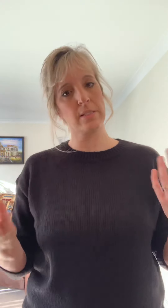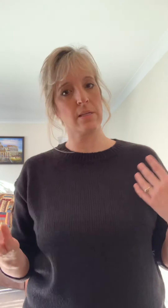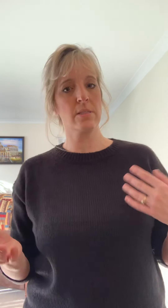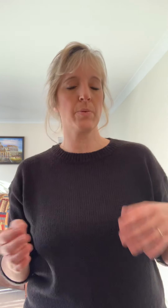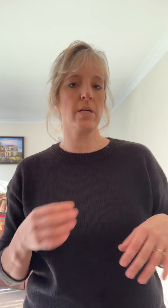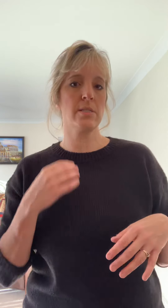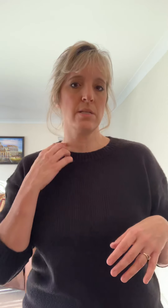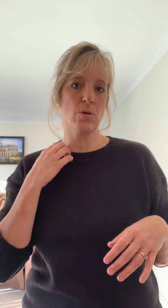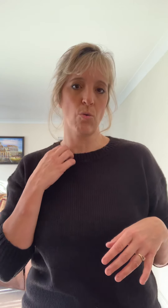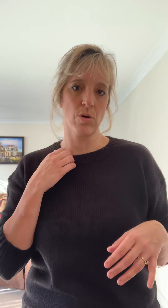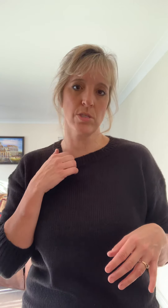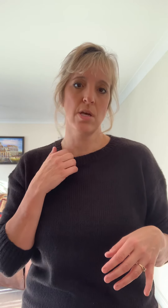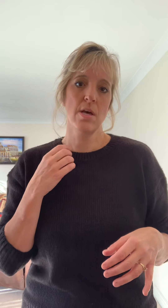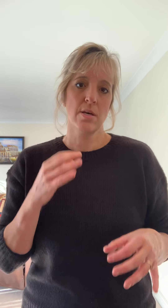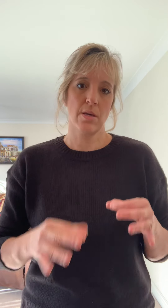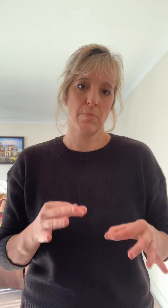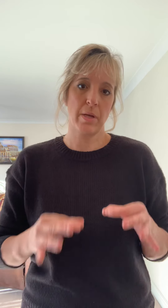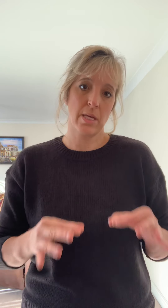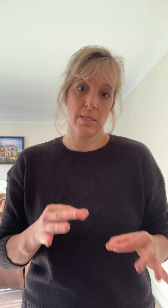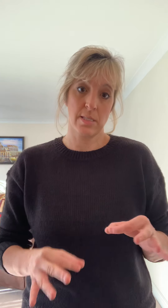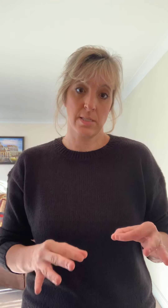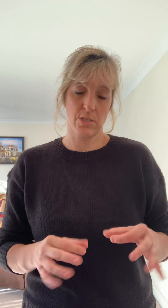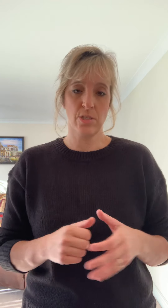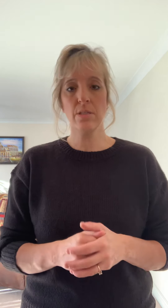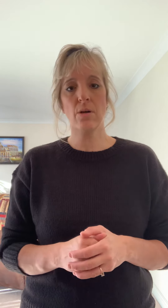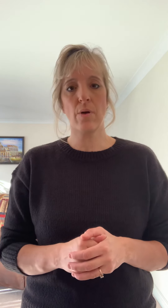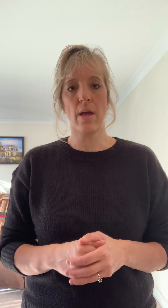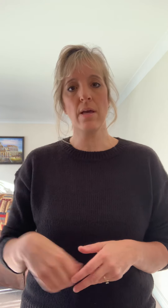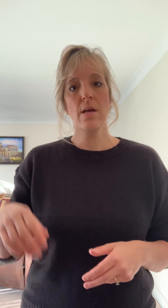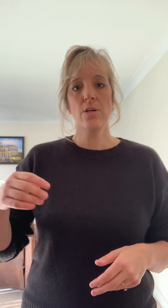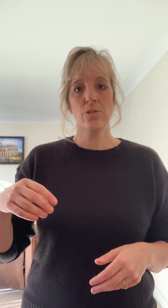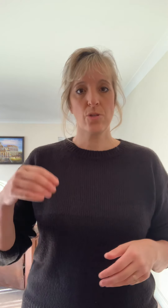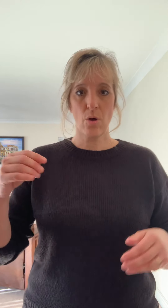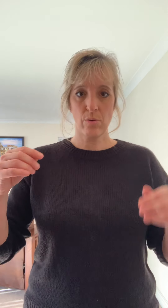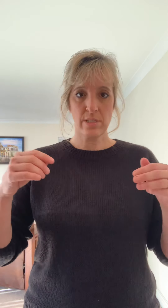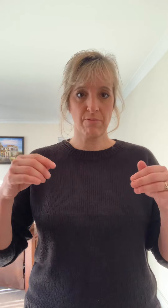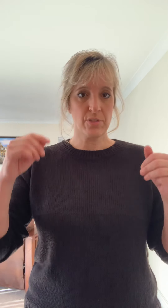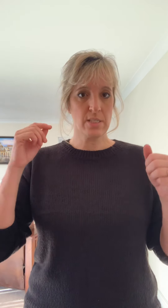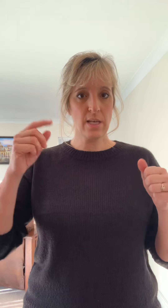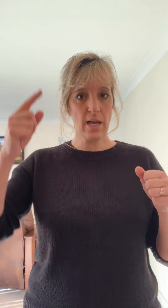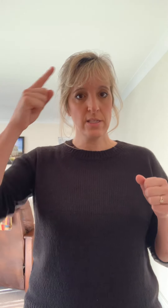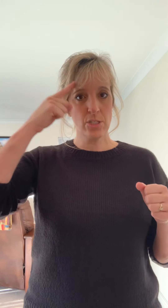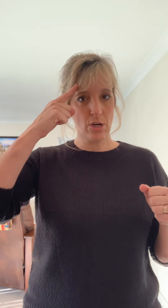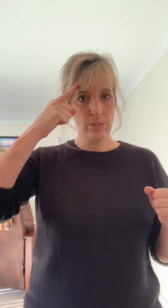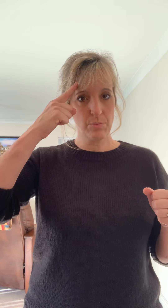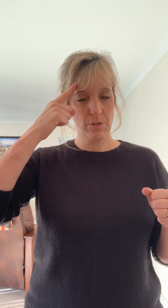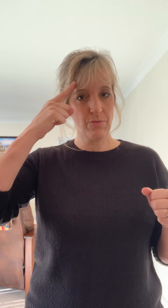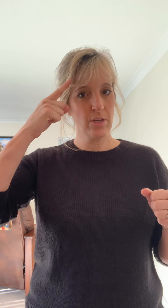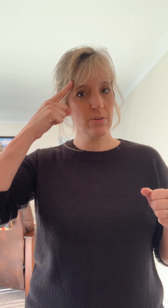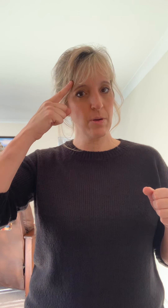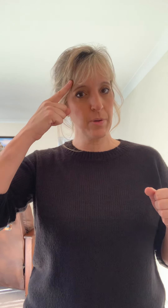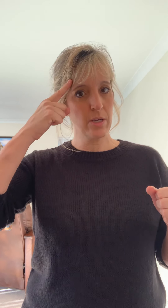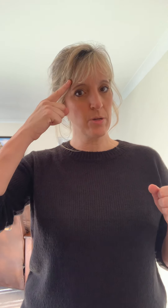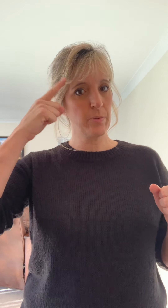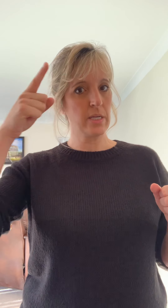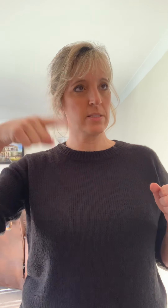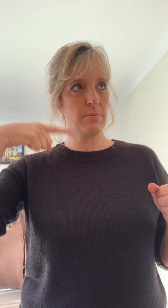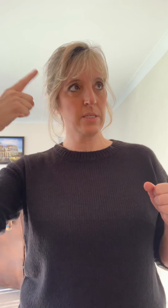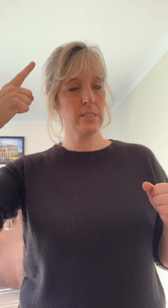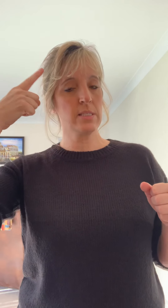sense because in a court, they're making a decision, okay? So except for decide starts with your finger up here because something in